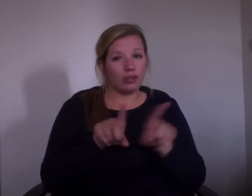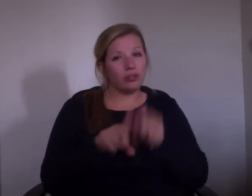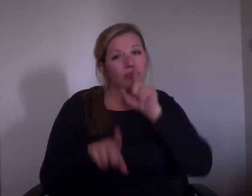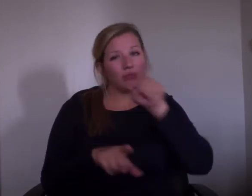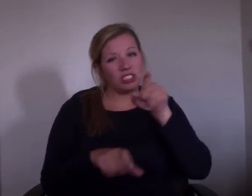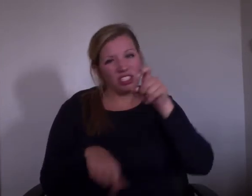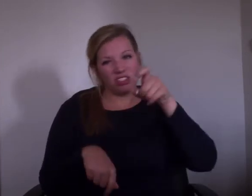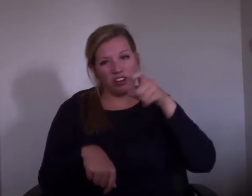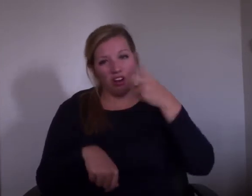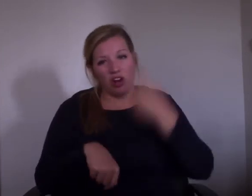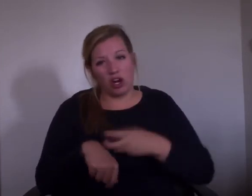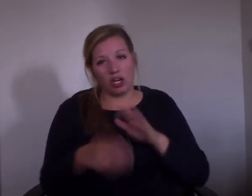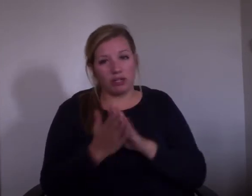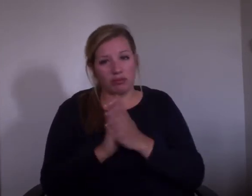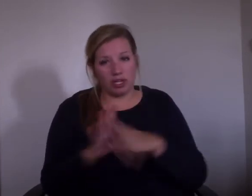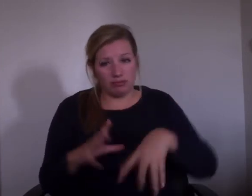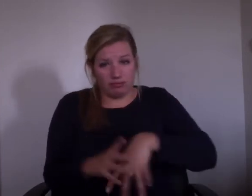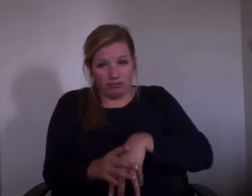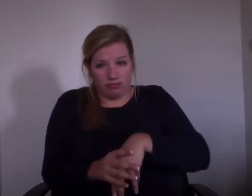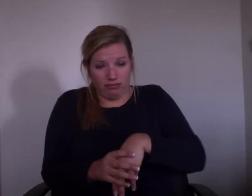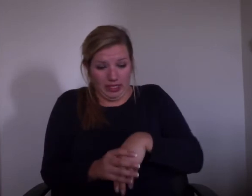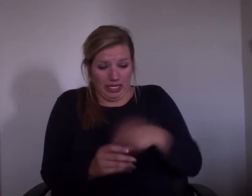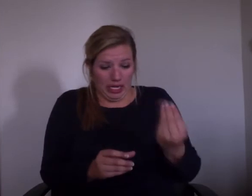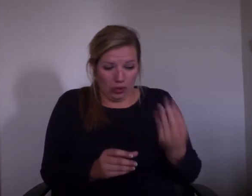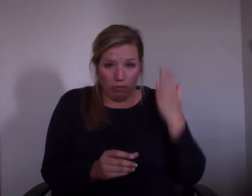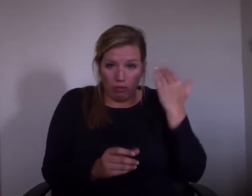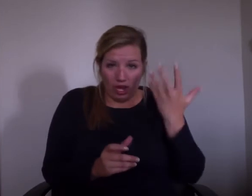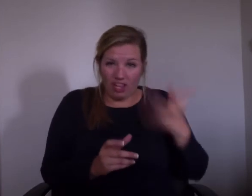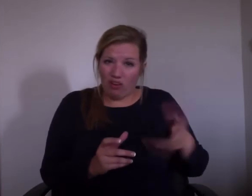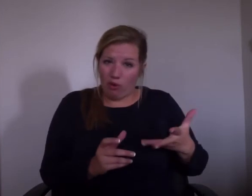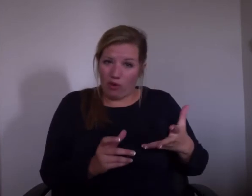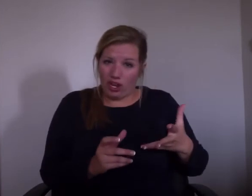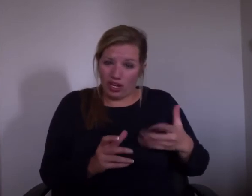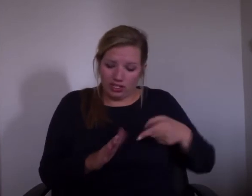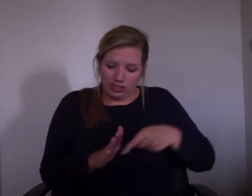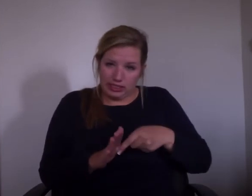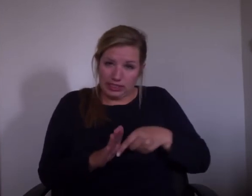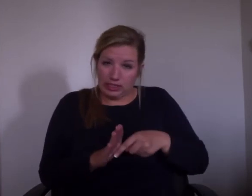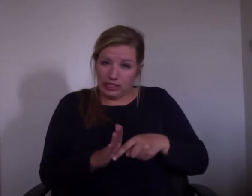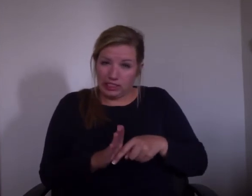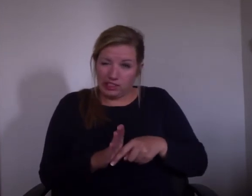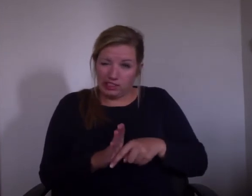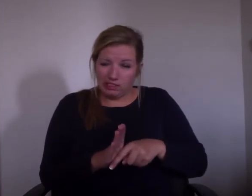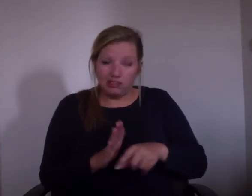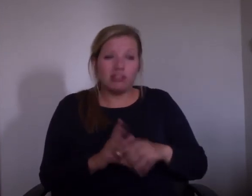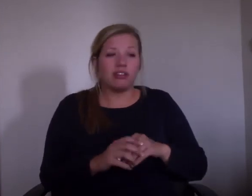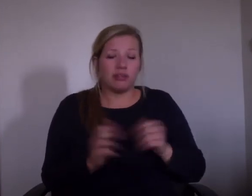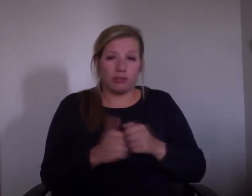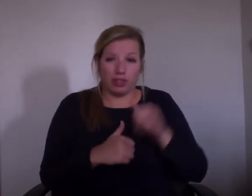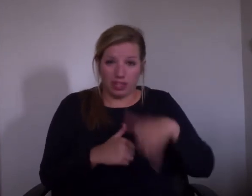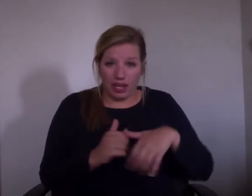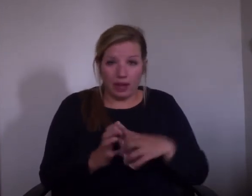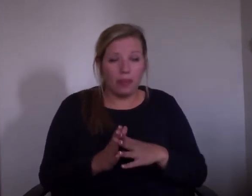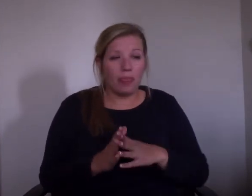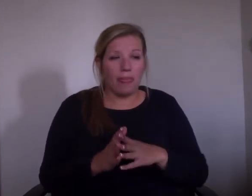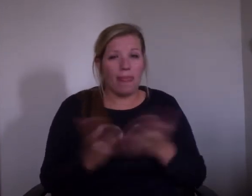so deep in the process by the time you come along and you make your decisions, because you've incrementally committed yourself to this event, to this war,